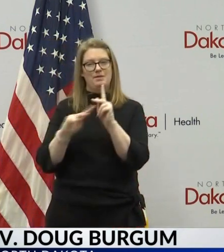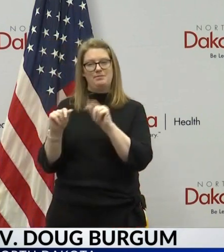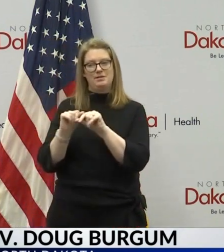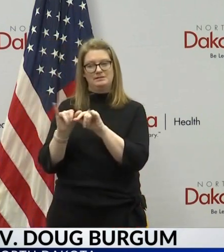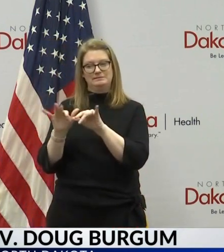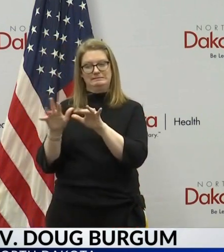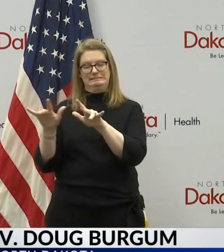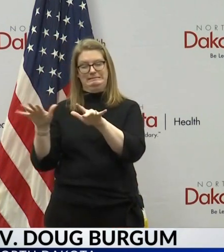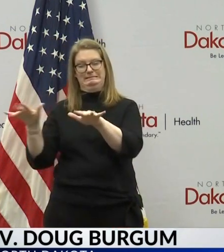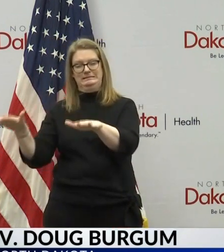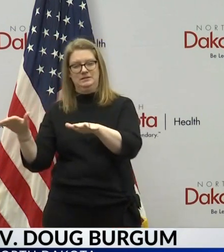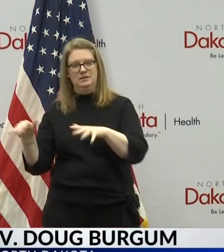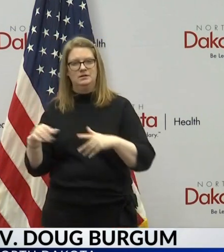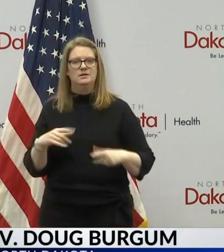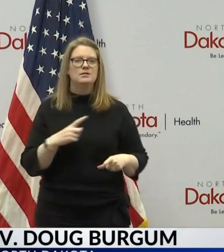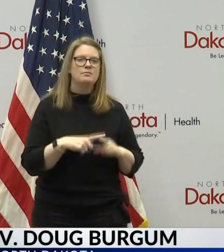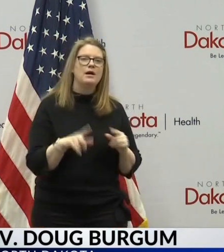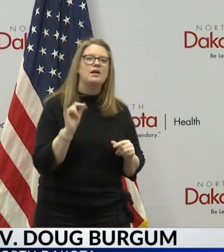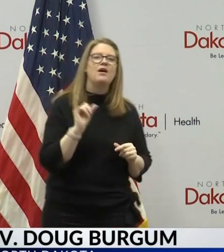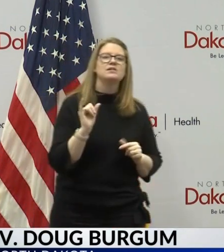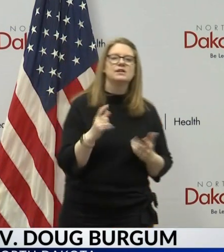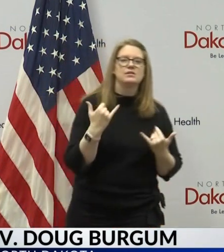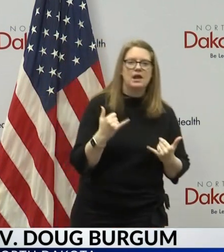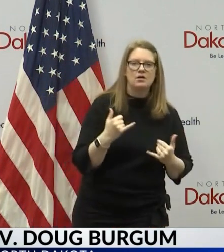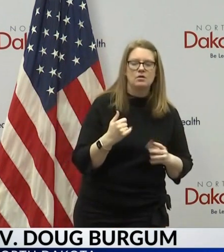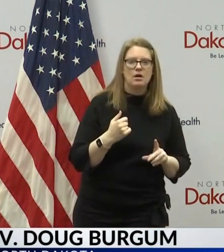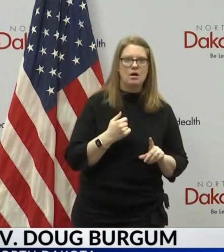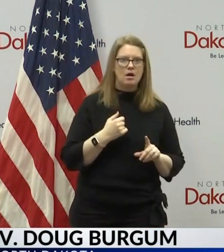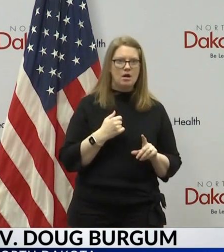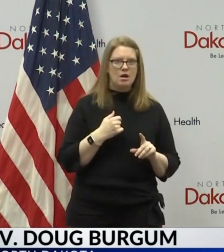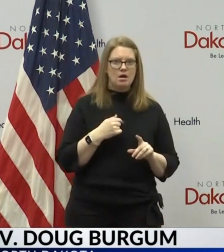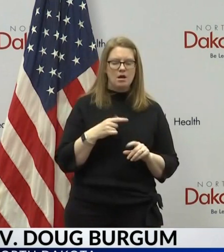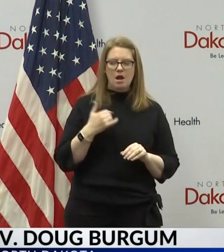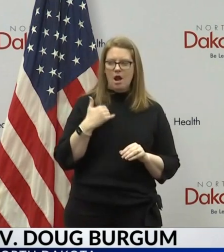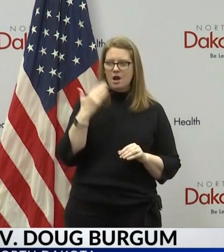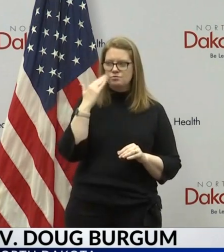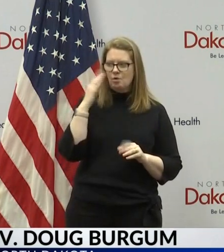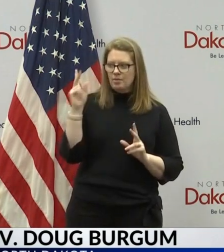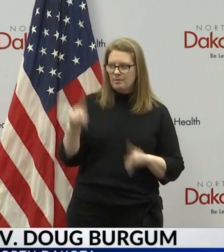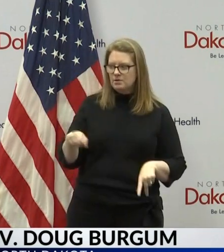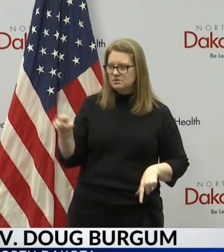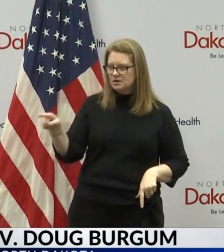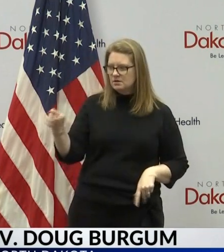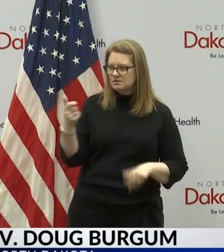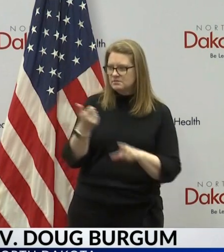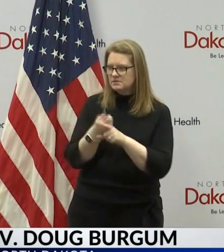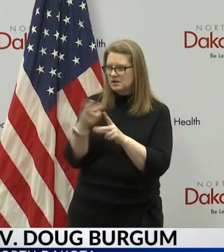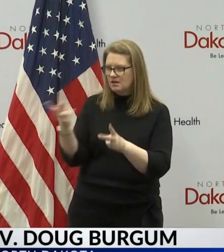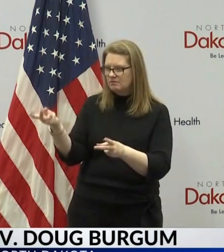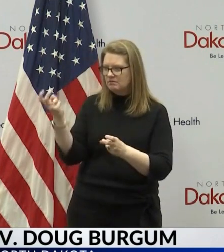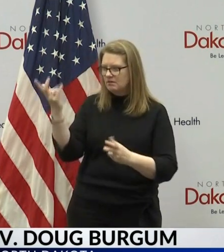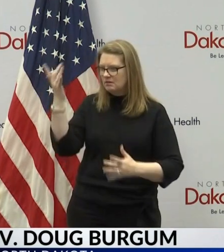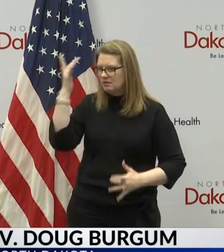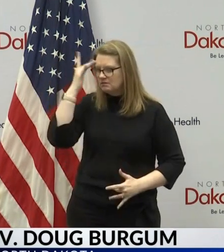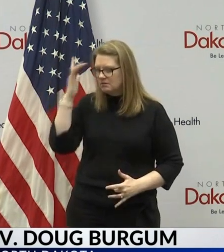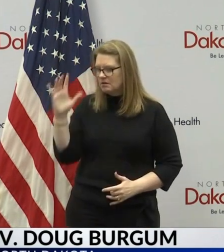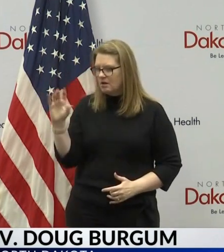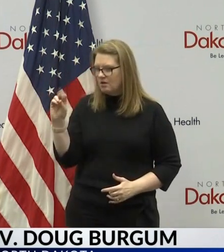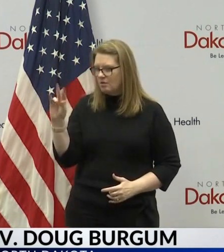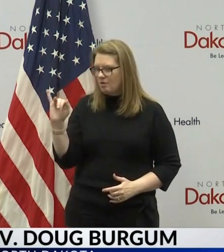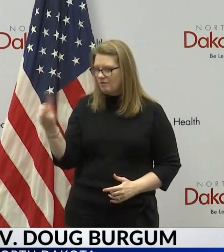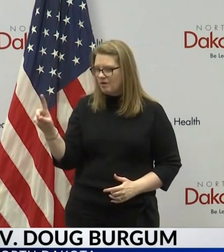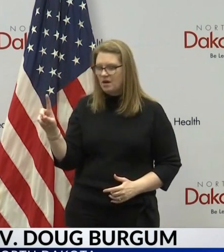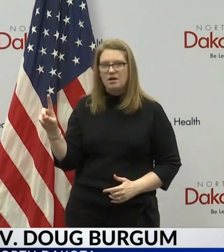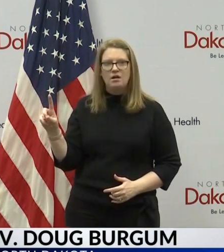positives is that more people know somebody who was affected by the disease, and then understand how tough this can be, and they understand